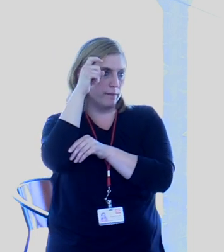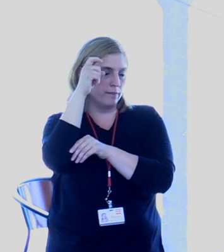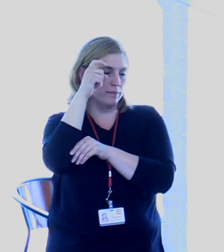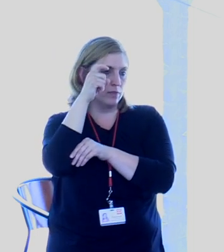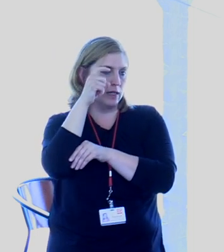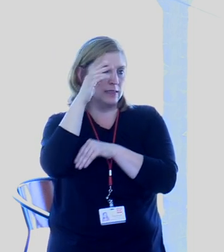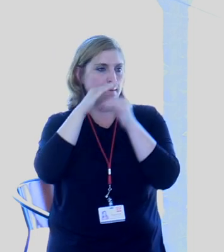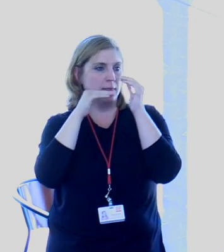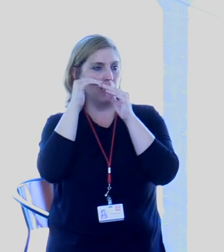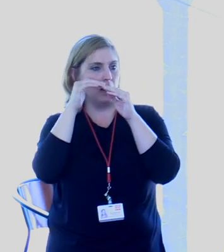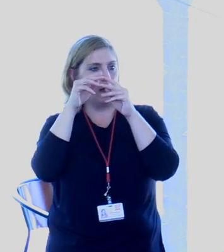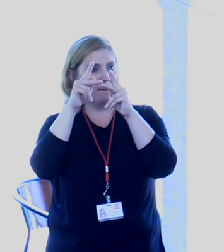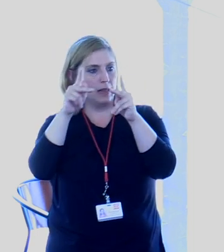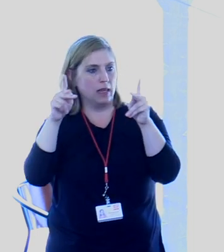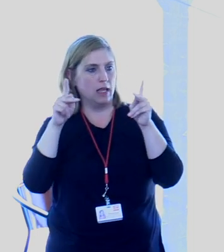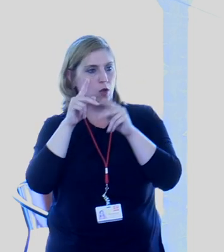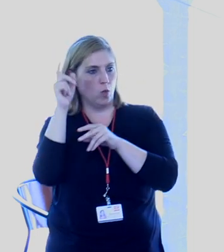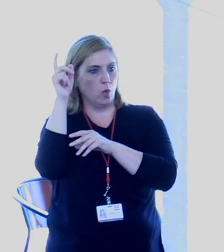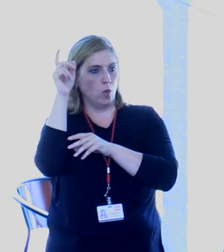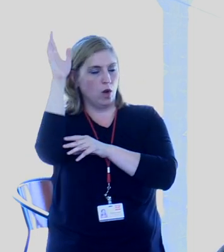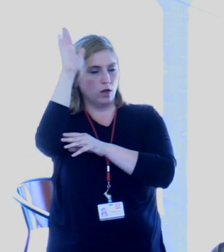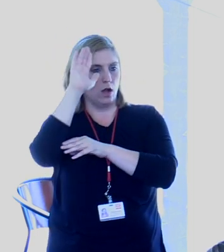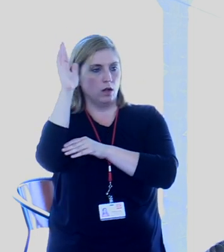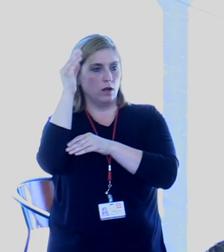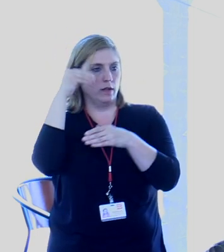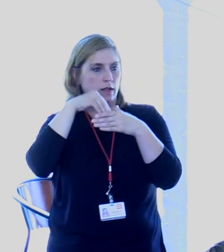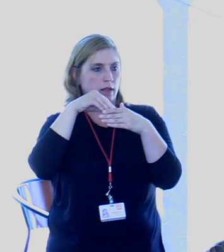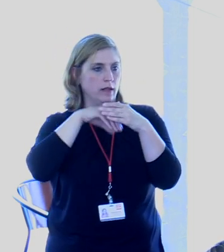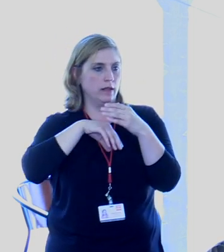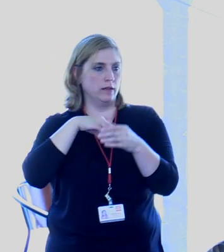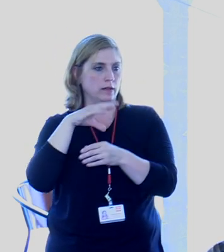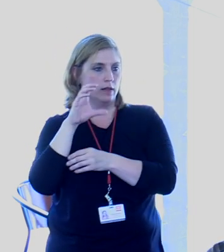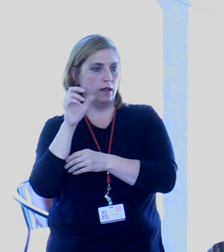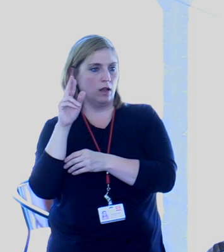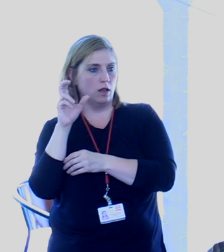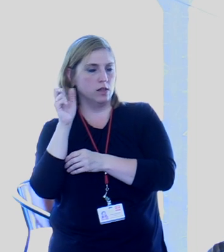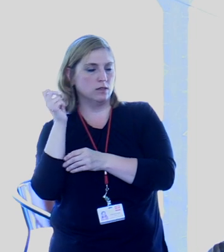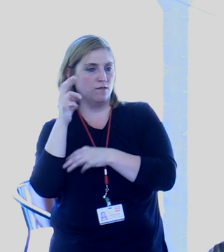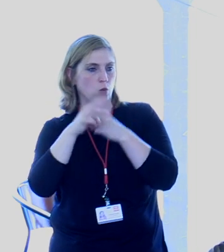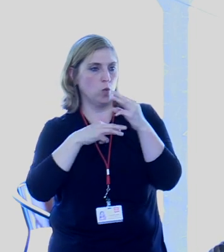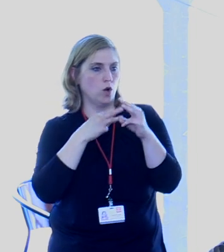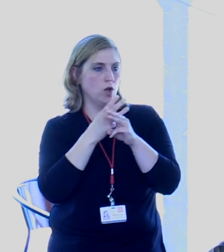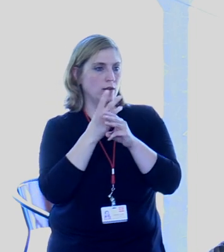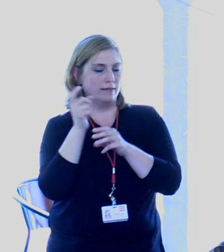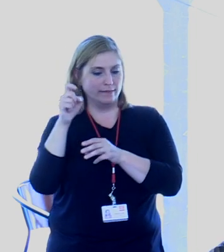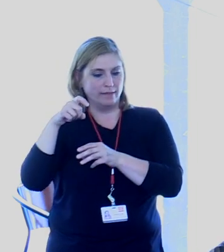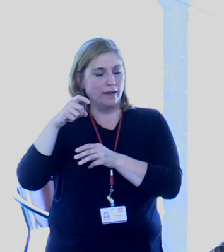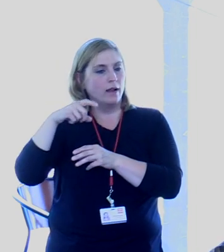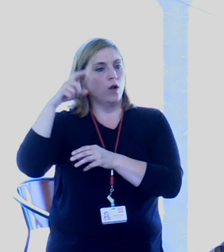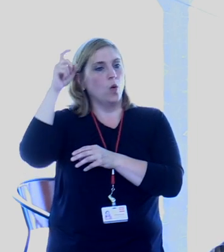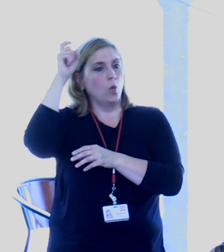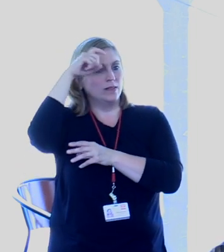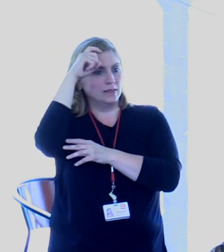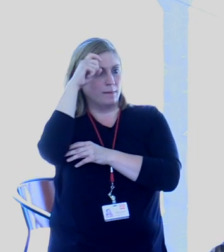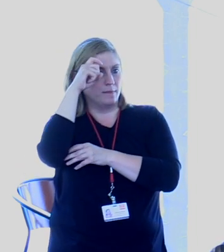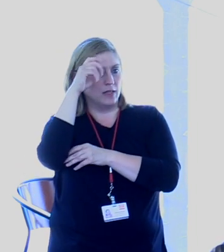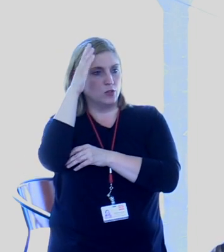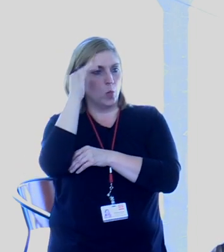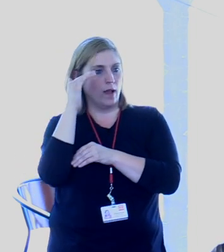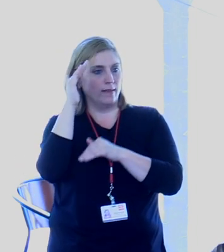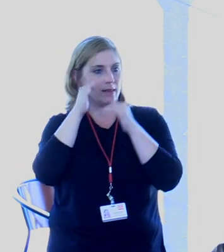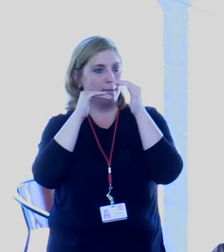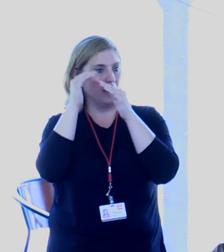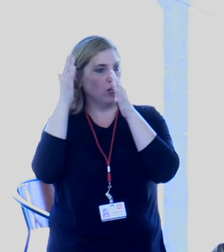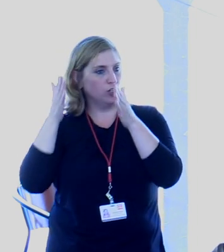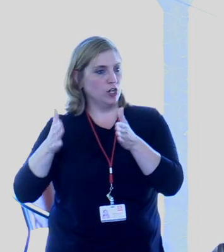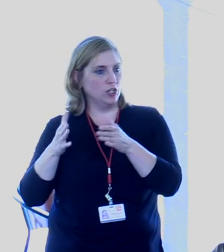a place where God can dwell within the chaos of the world requires wisdom. So this is why the builders that